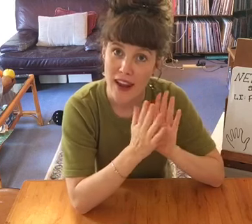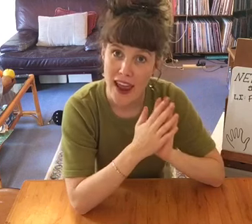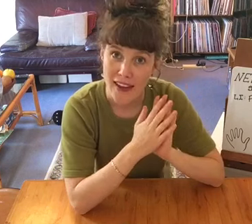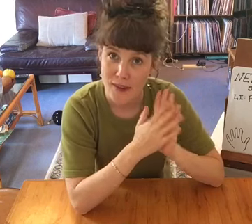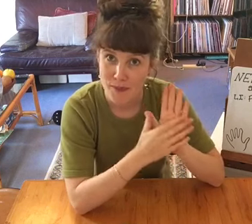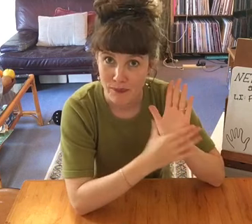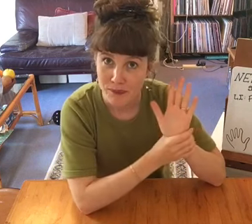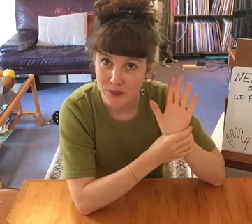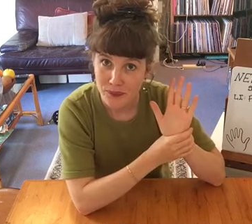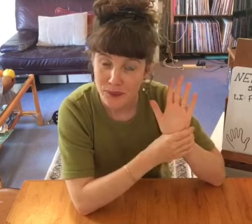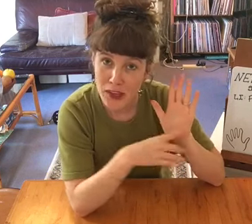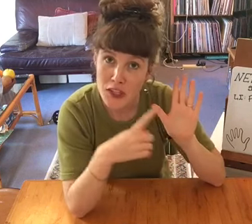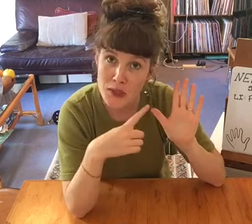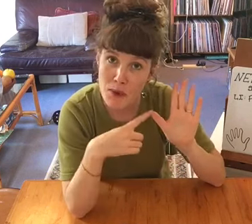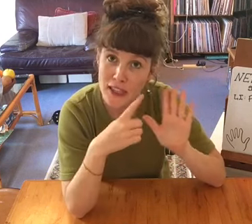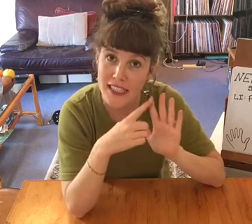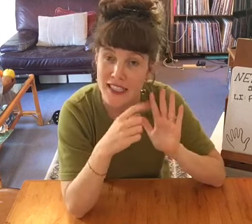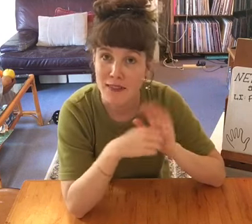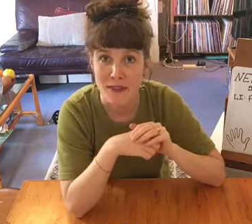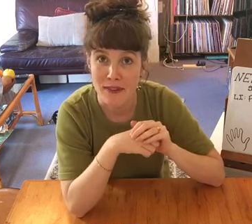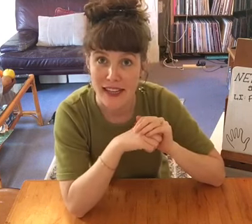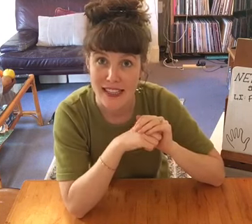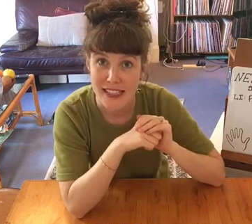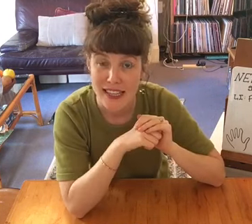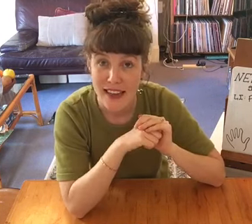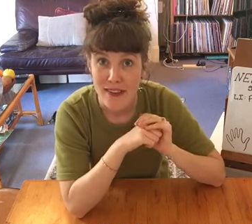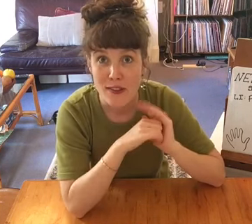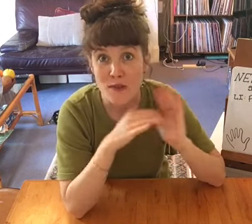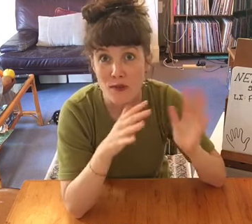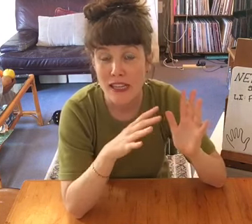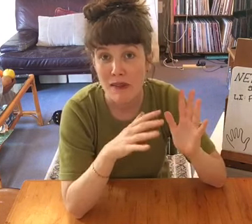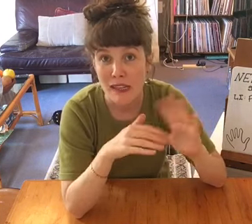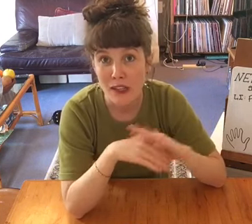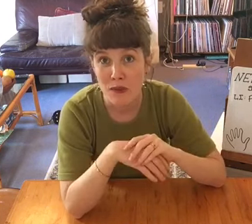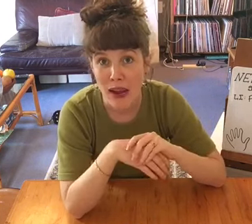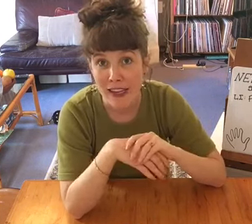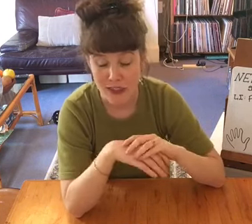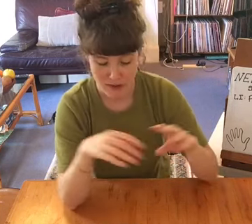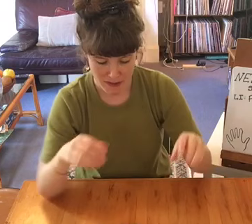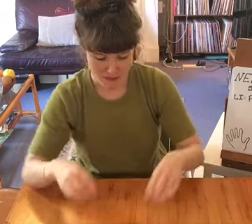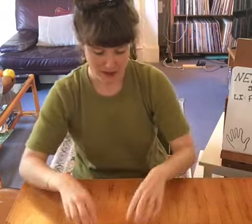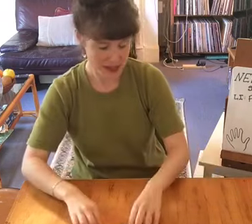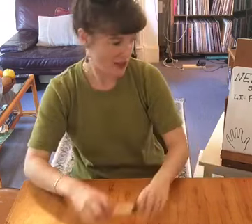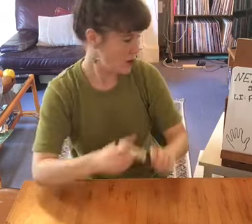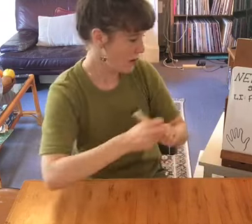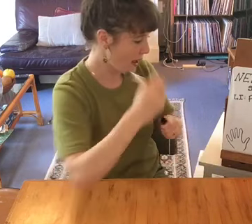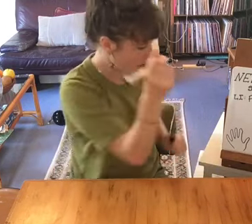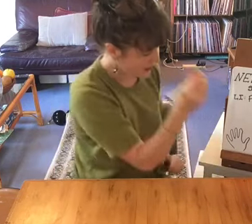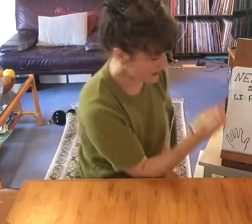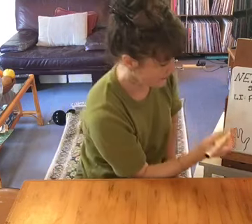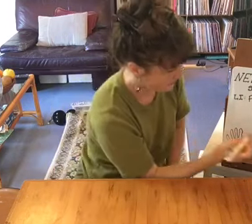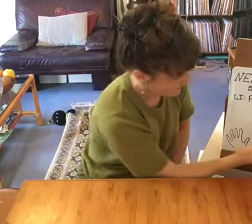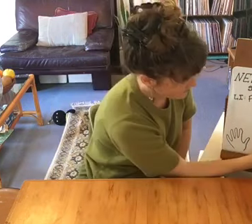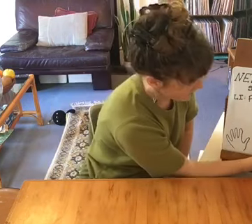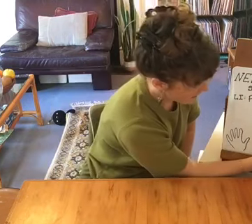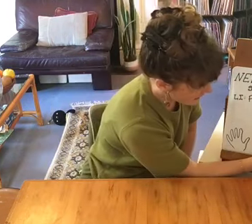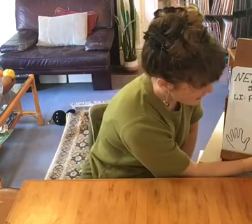hand, just pointing to the different fingers. That's a really good way to remember your vowels.